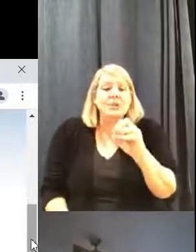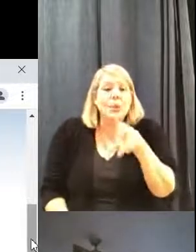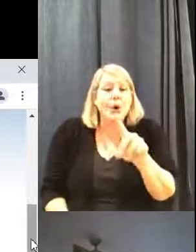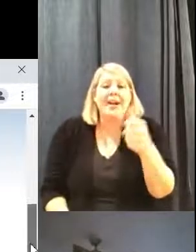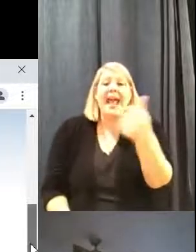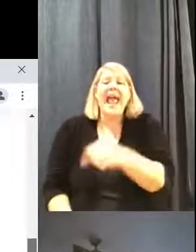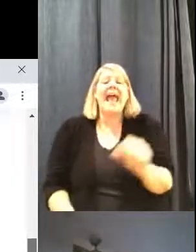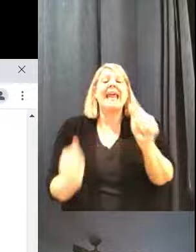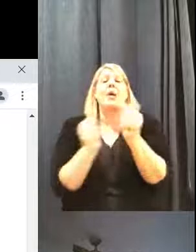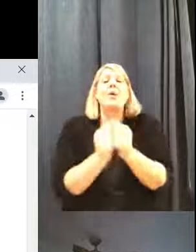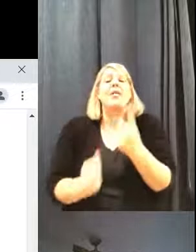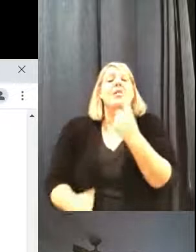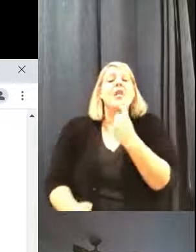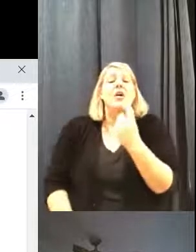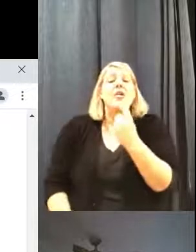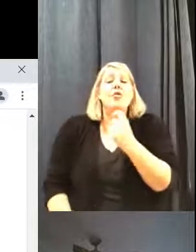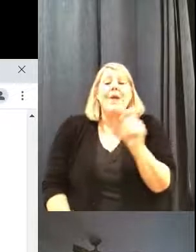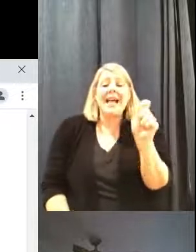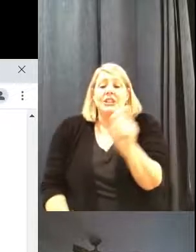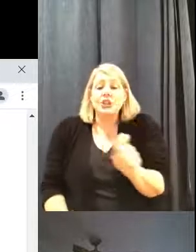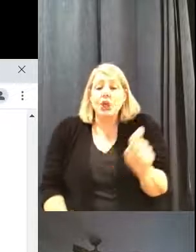circle must be filled in.